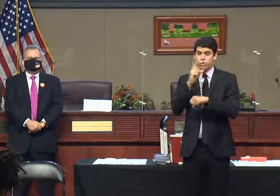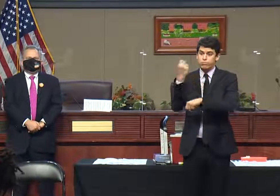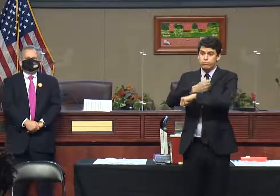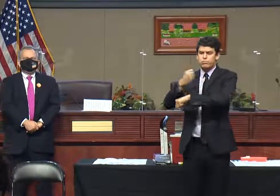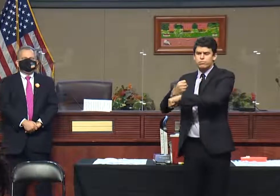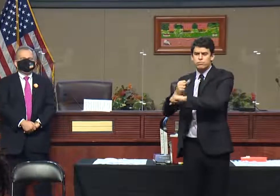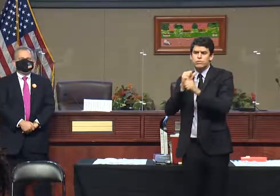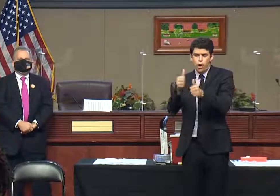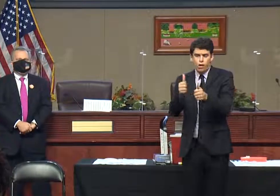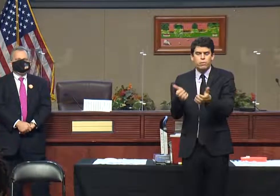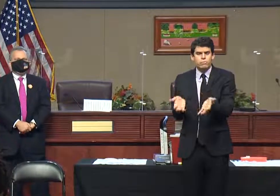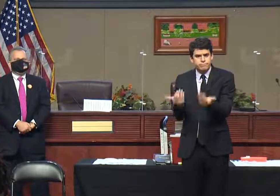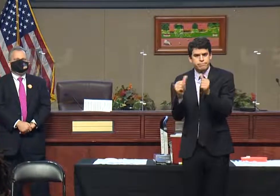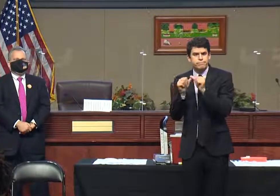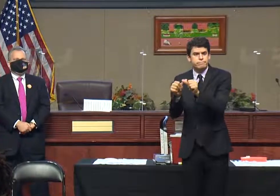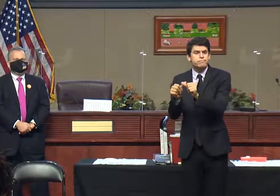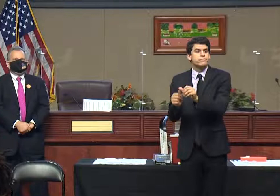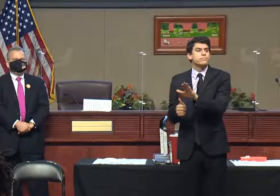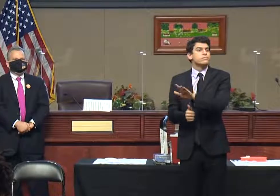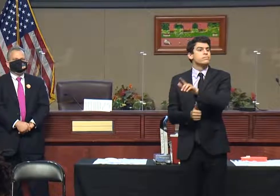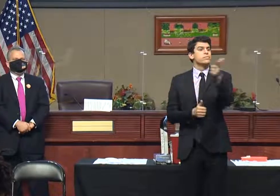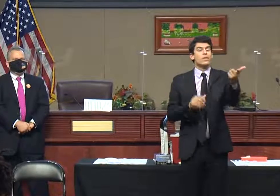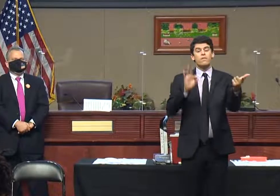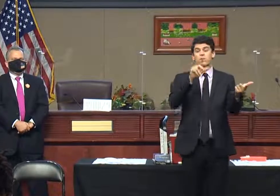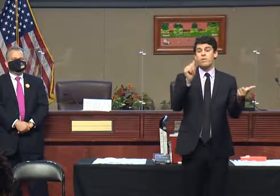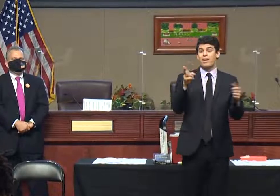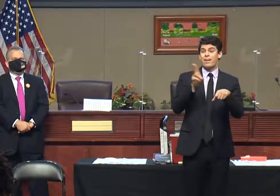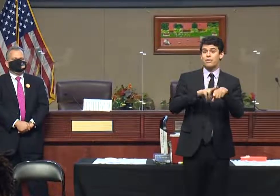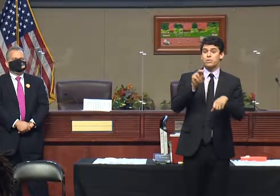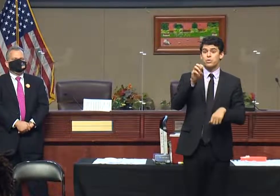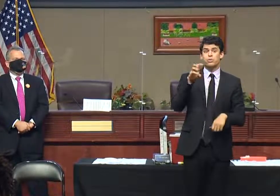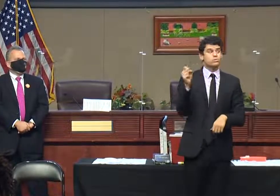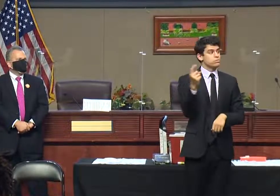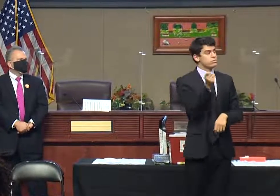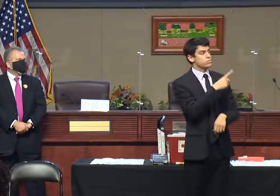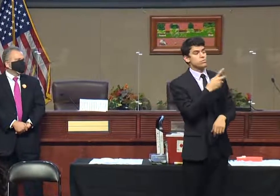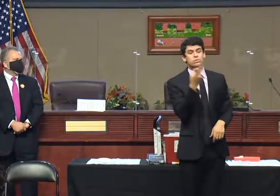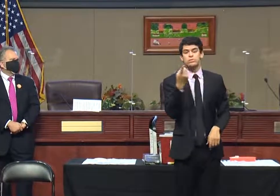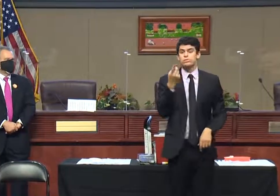This is Melissa Thomas with Florida National News. This question is for Dr. Pino.